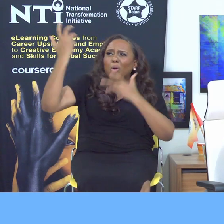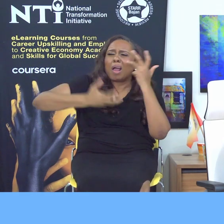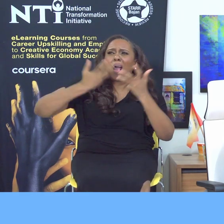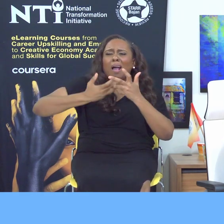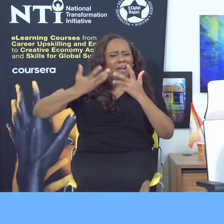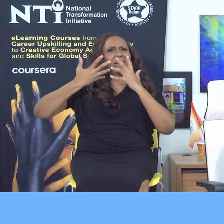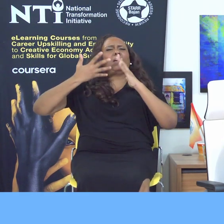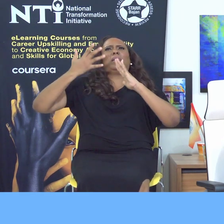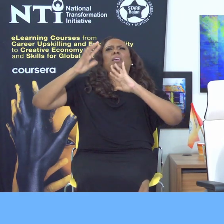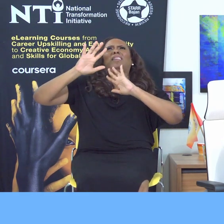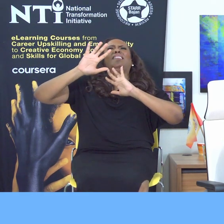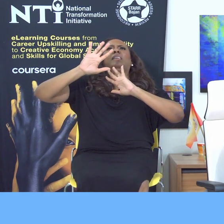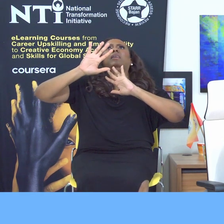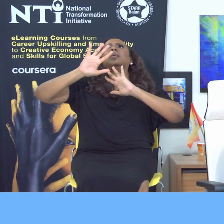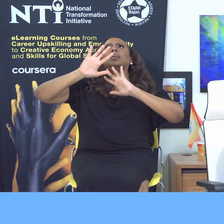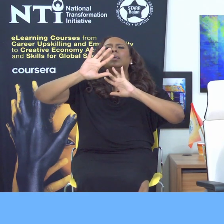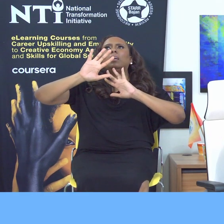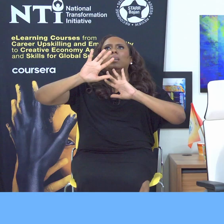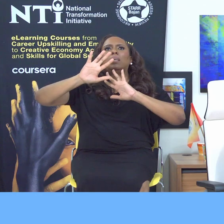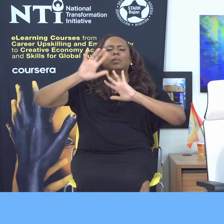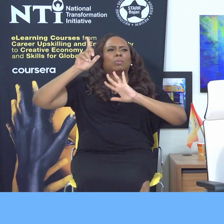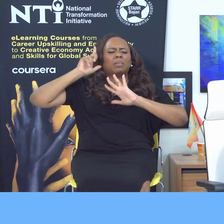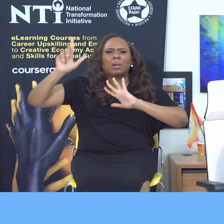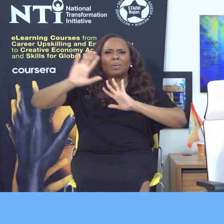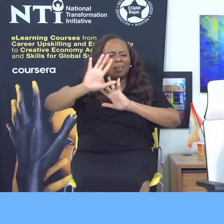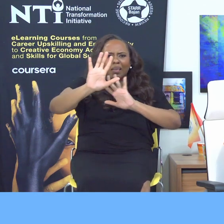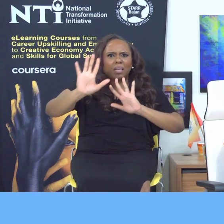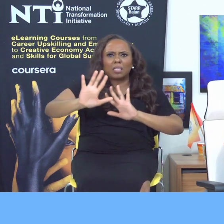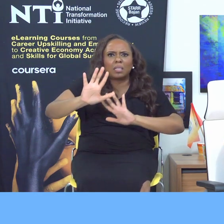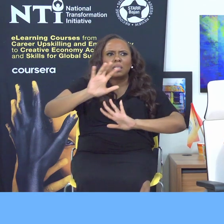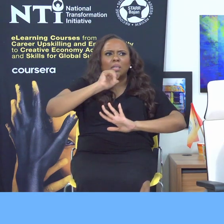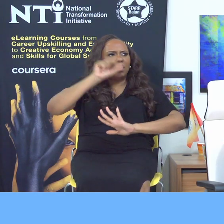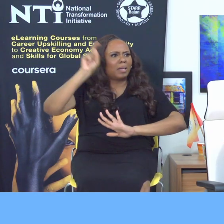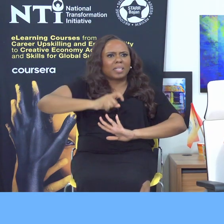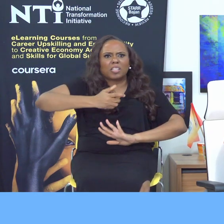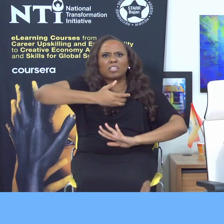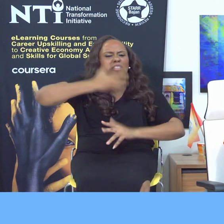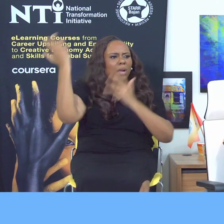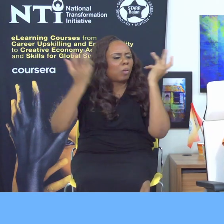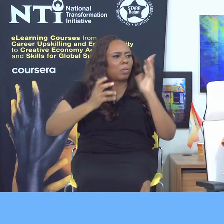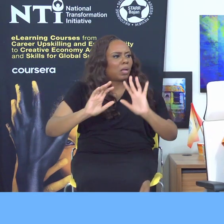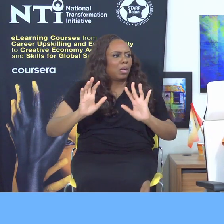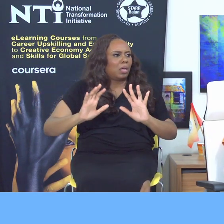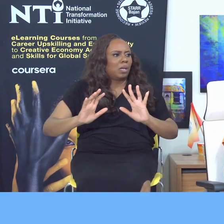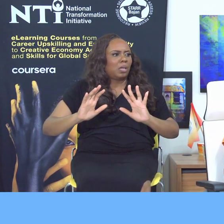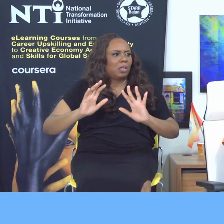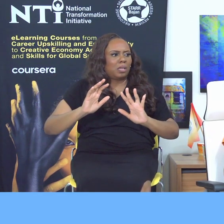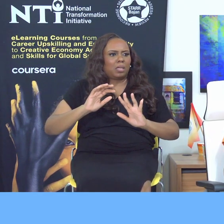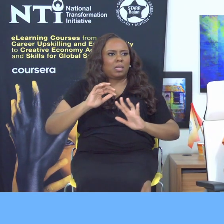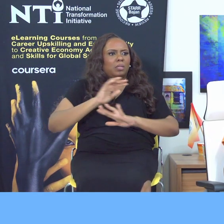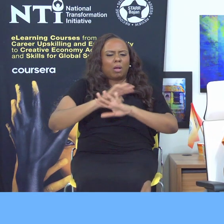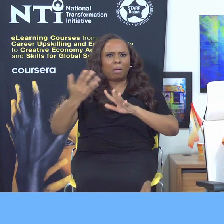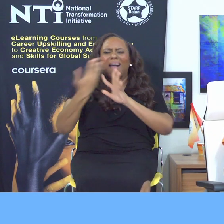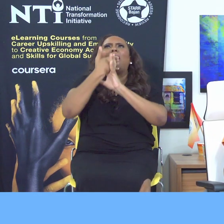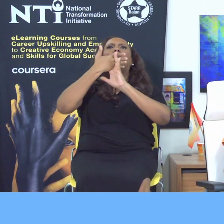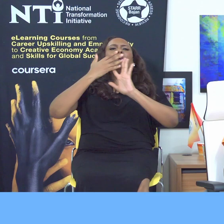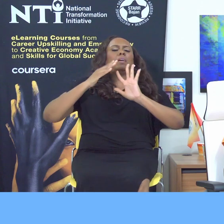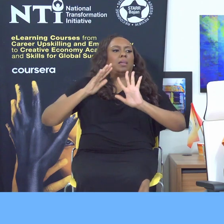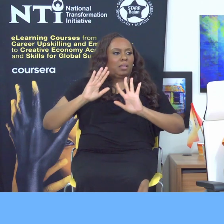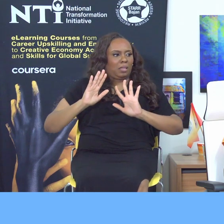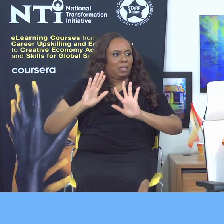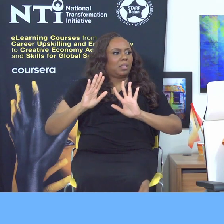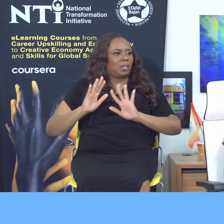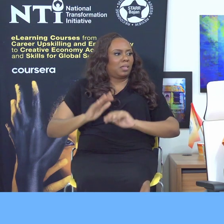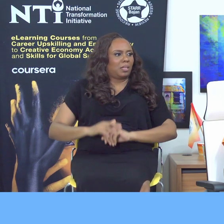let feedback, right? I just yell, I just shout it, right? It comes across as an answer, right? and